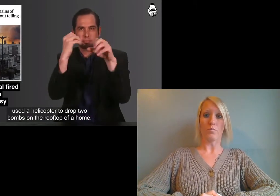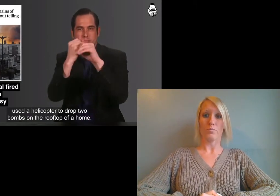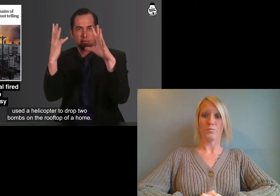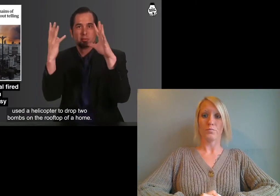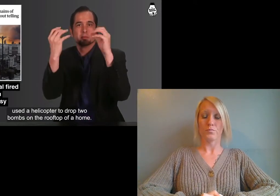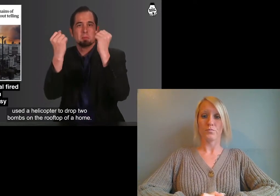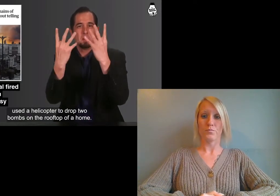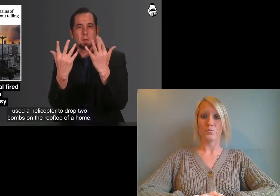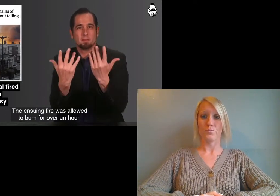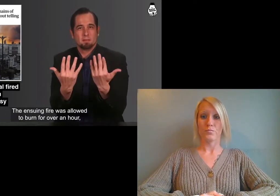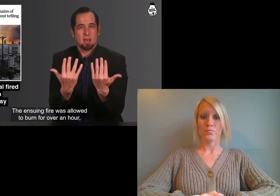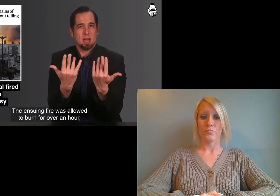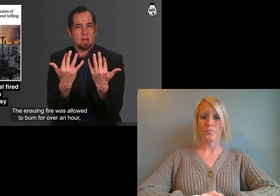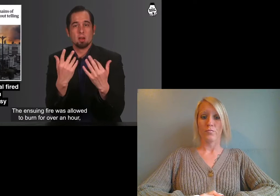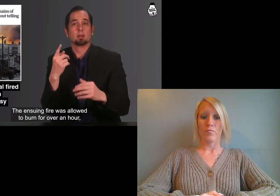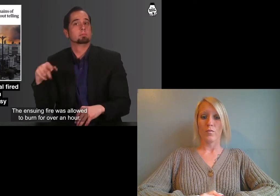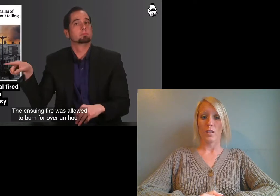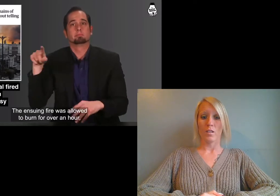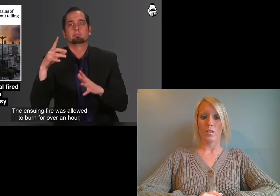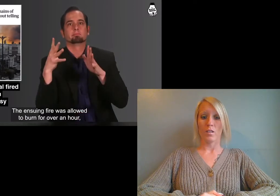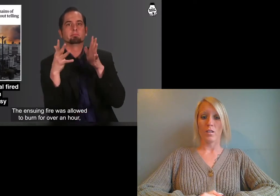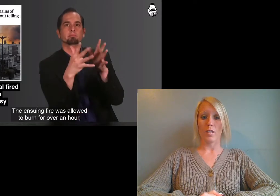of a home.